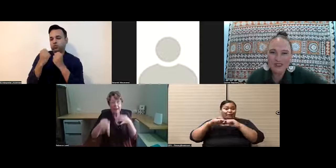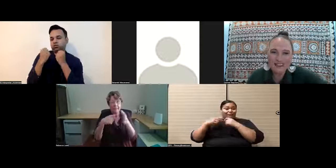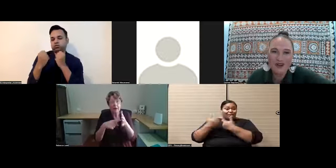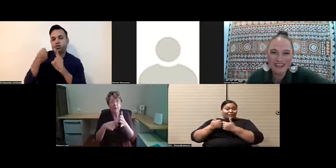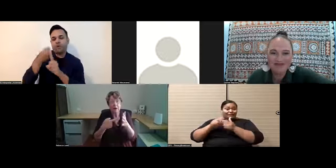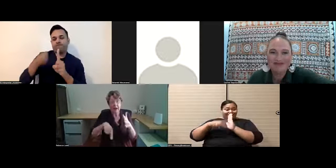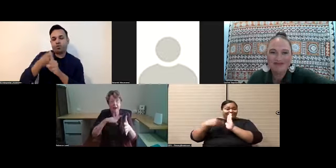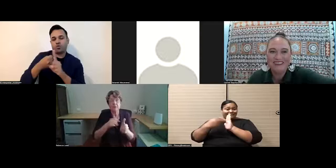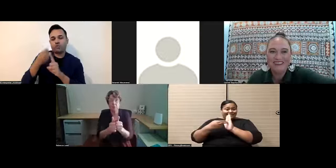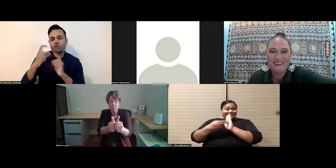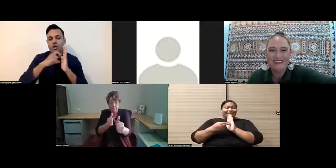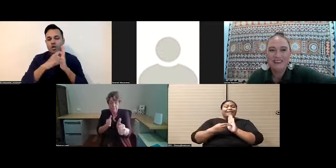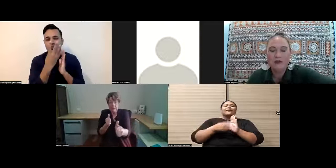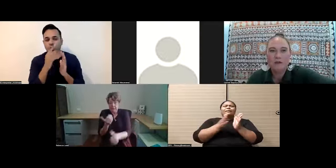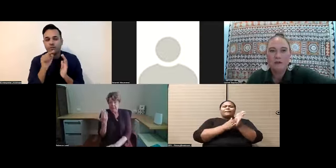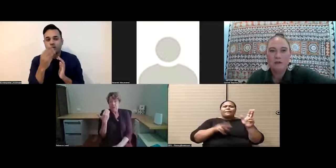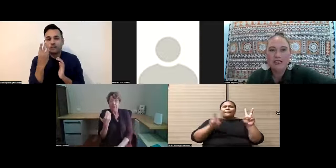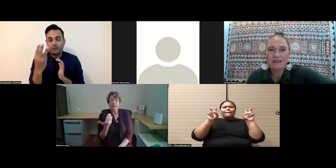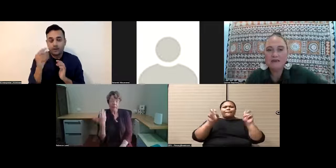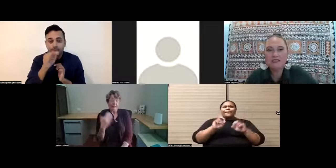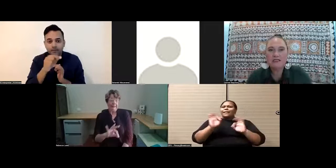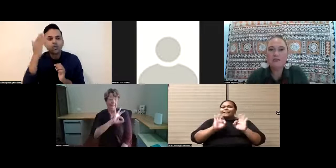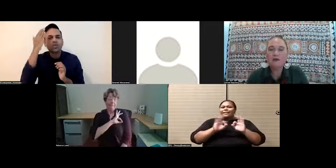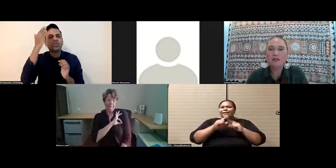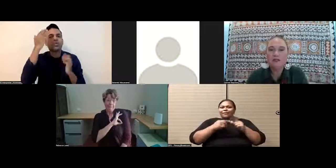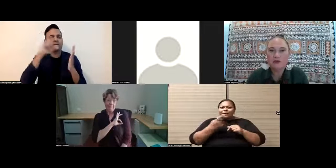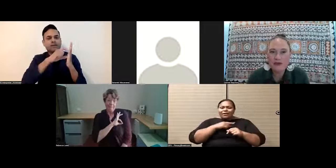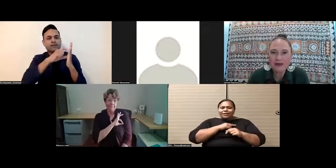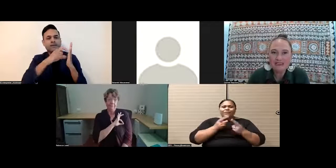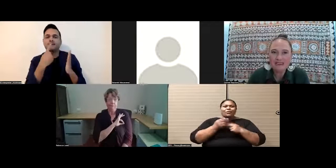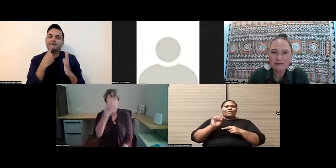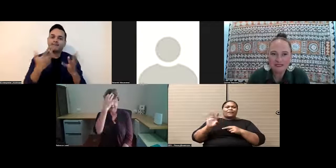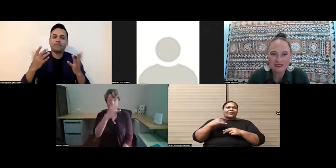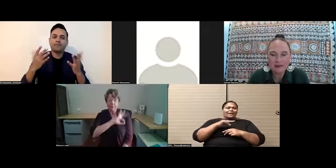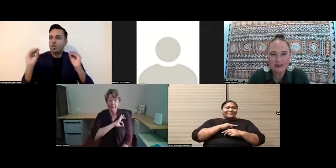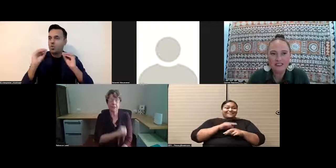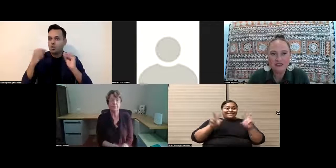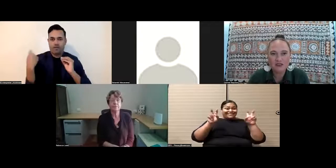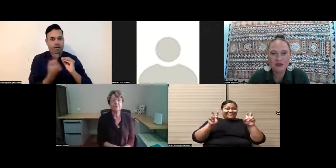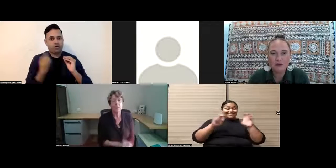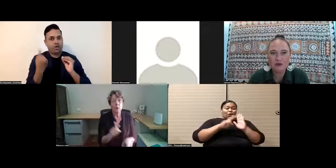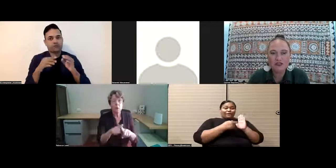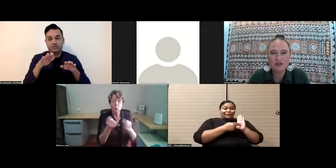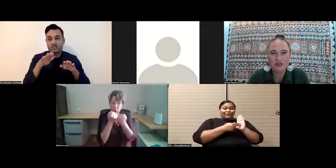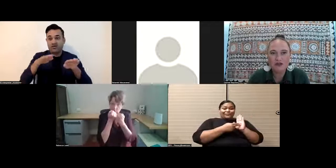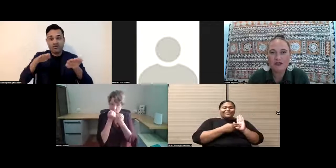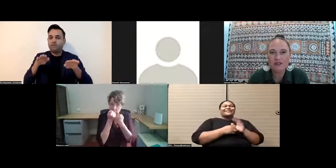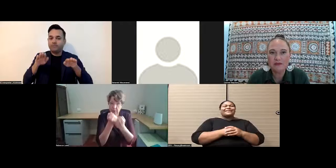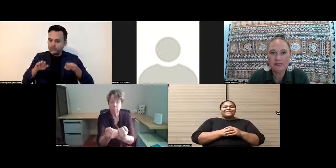New Year's honour. We remain committed to supporting Sir Robert Martin's participation and contribution to the